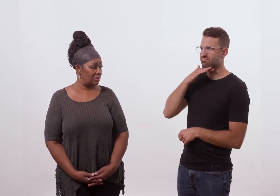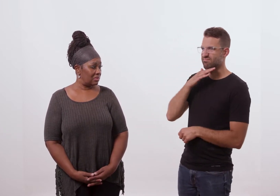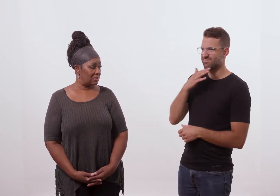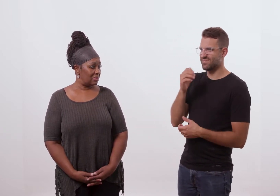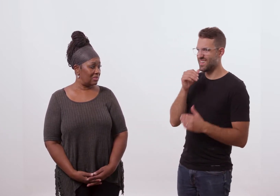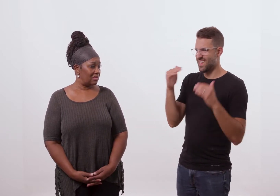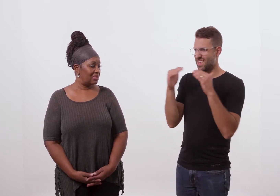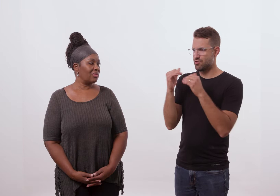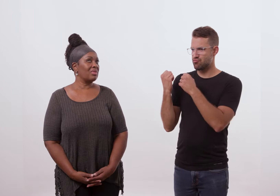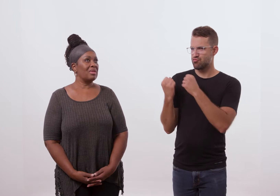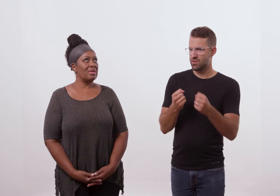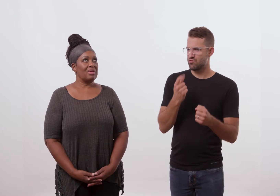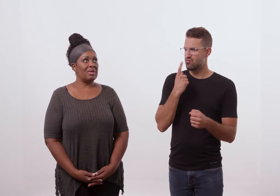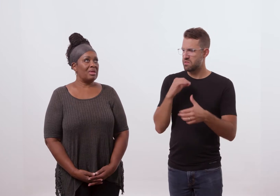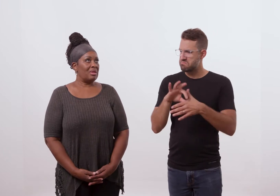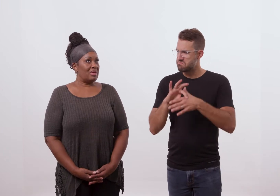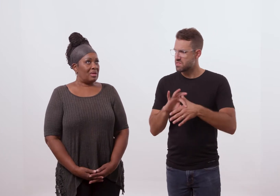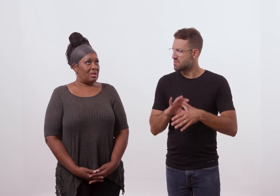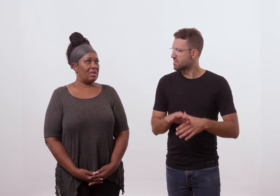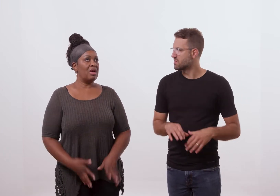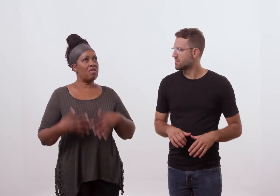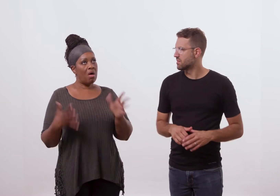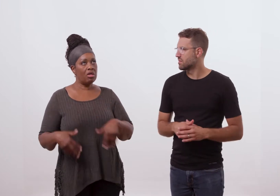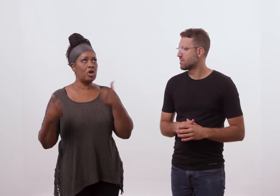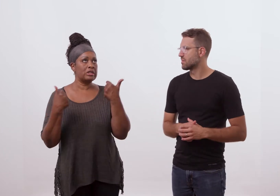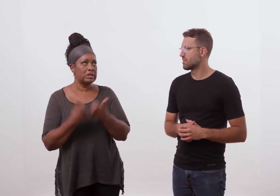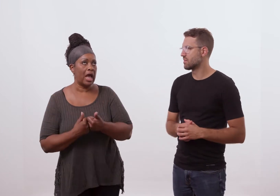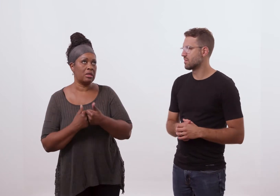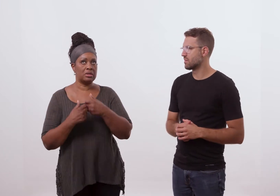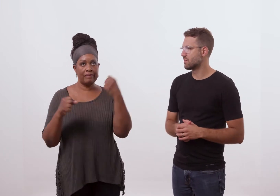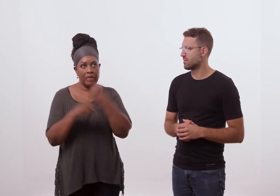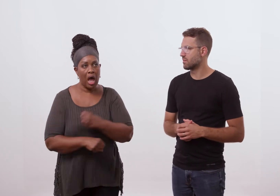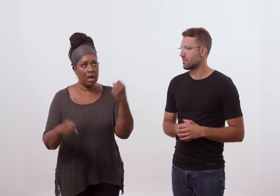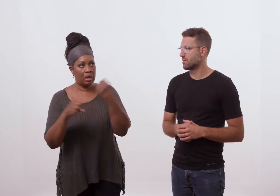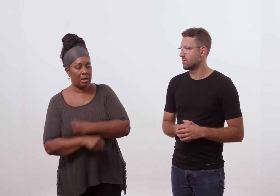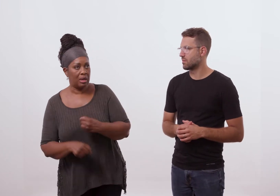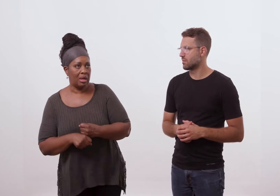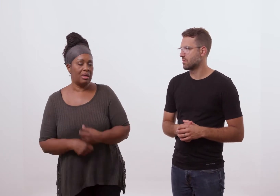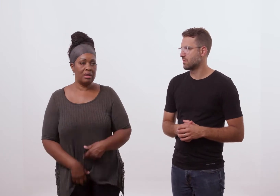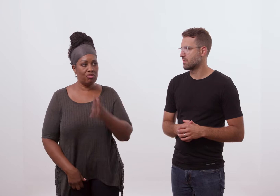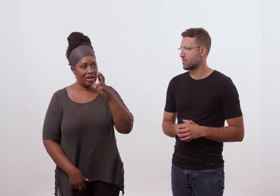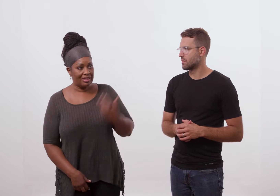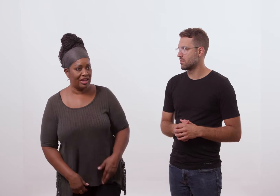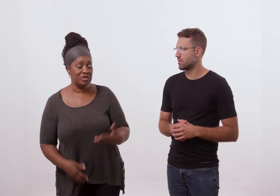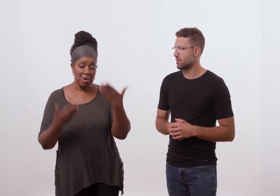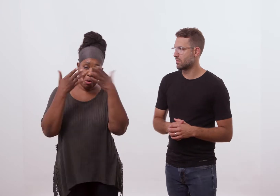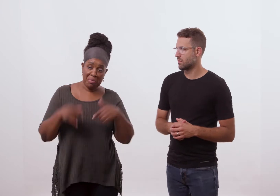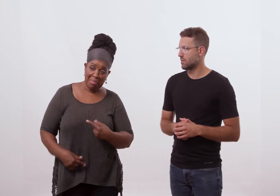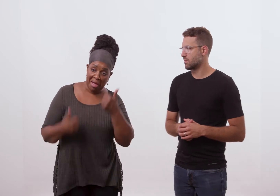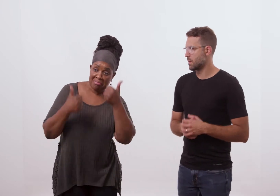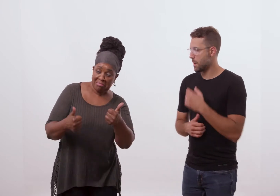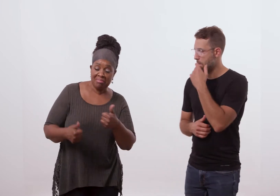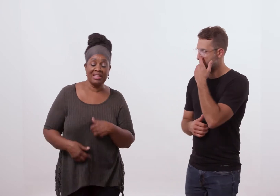can. Of all your tribe, Redlands, you seem to have the most open mind. Tell you